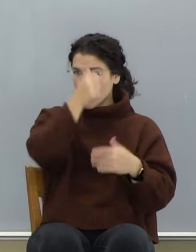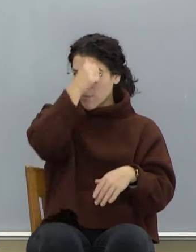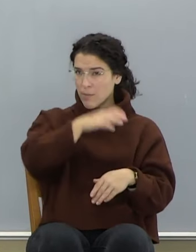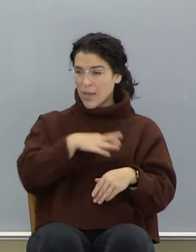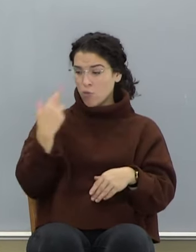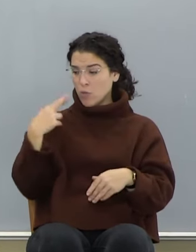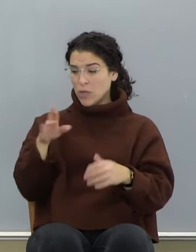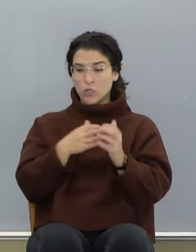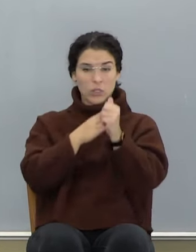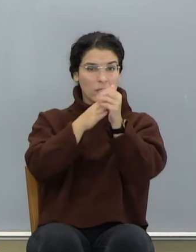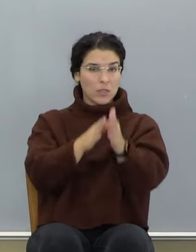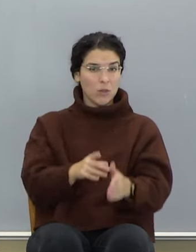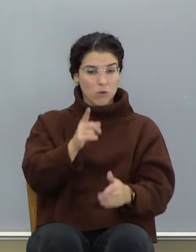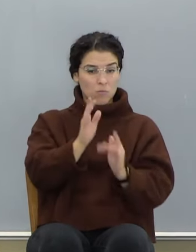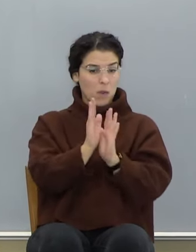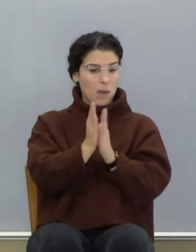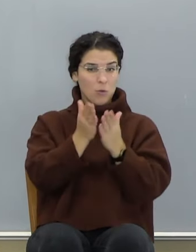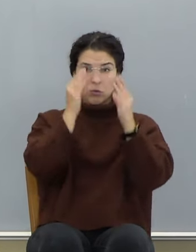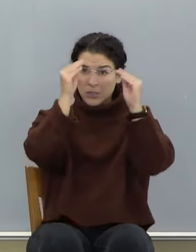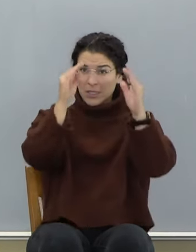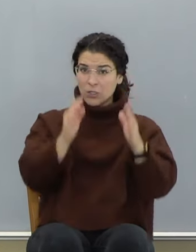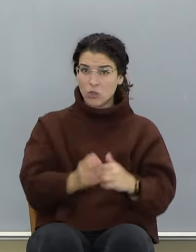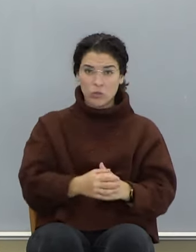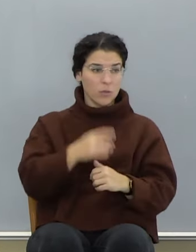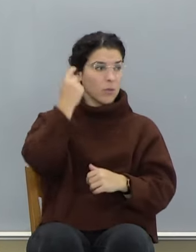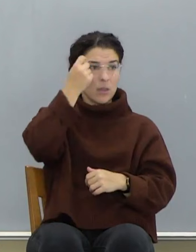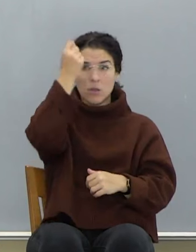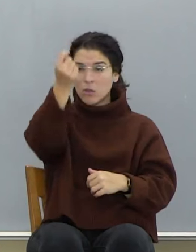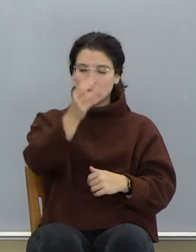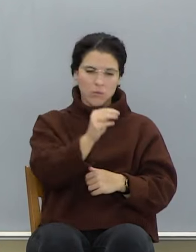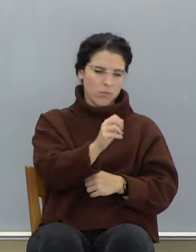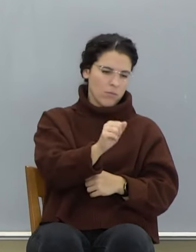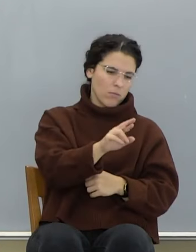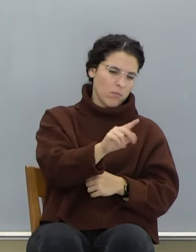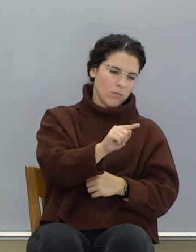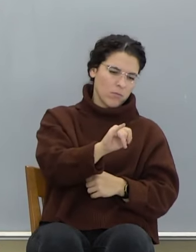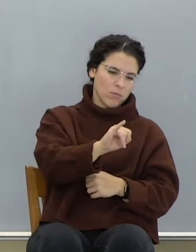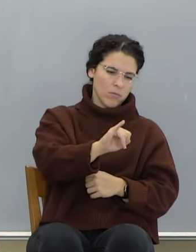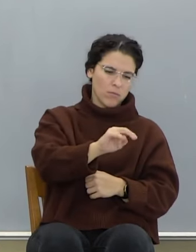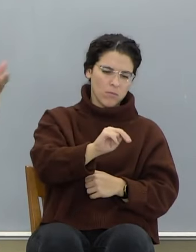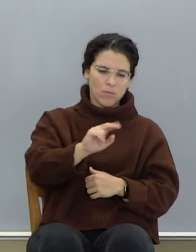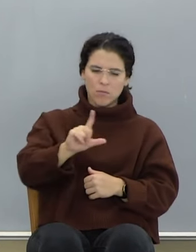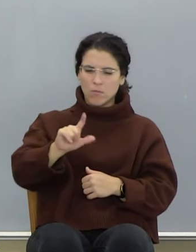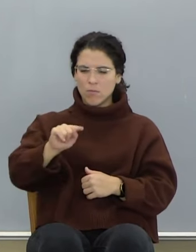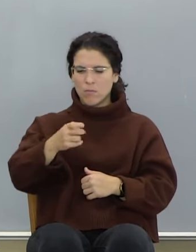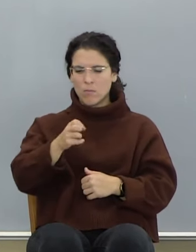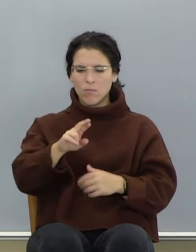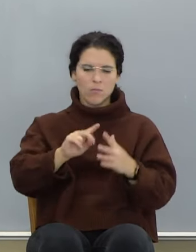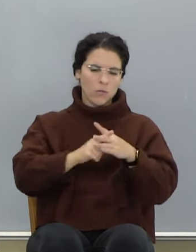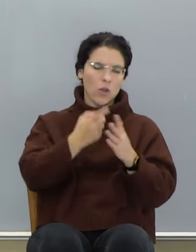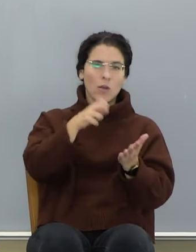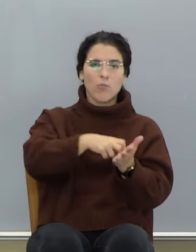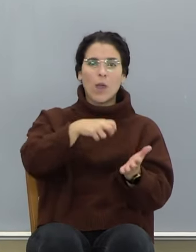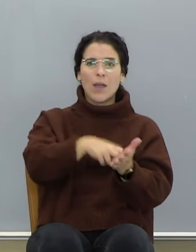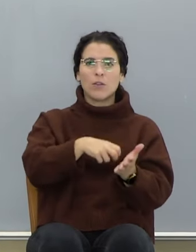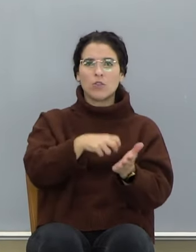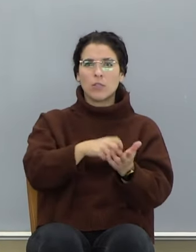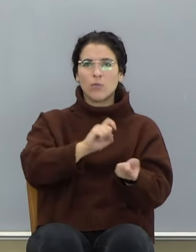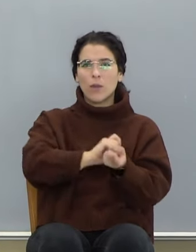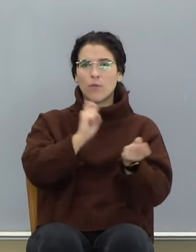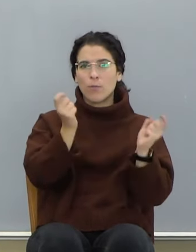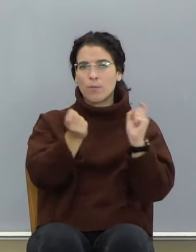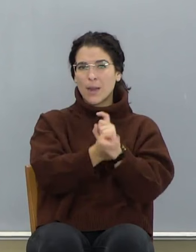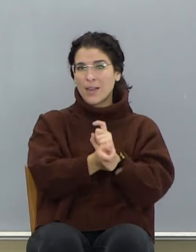religious leaders. You have Bible teachers. You have theologians. And Martin Luther, of course, credited with, the start of the Protestant Reformation. Well,